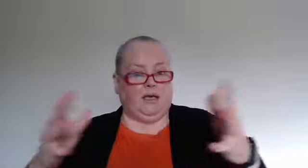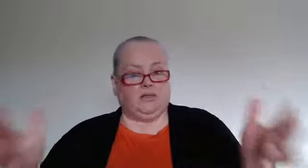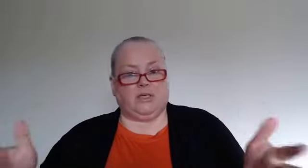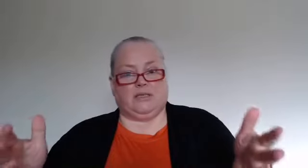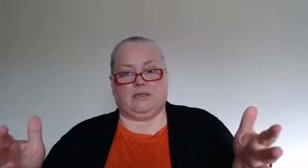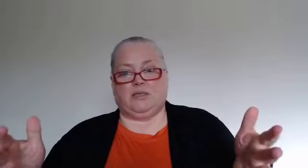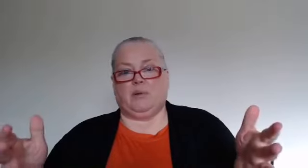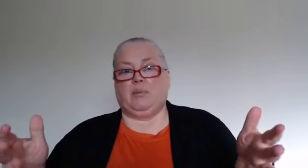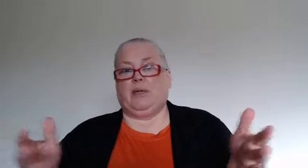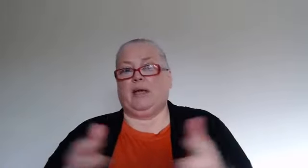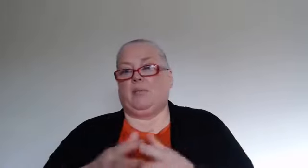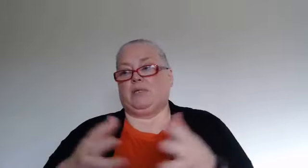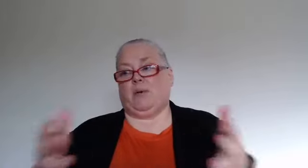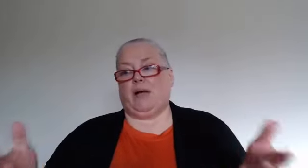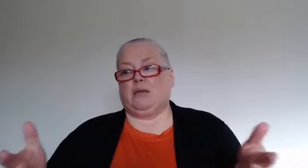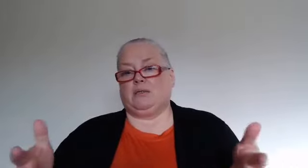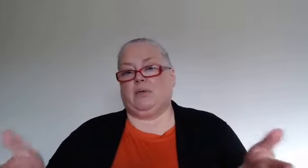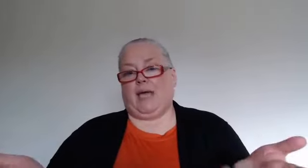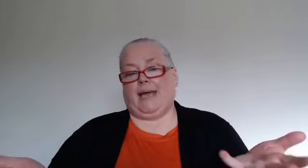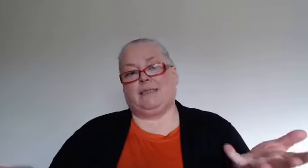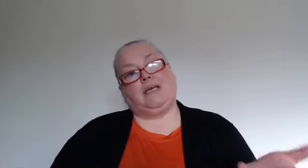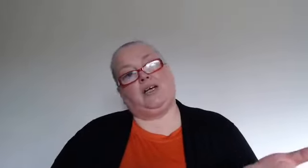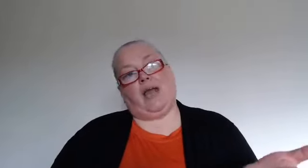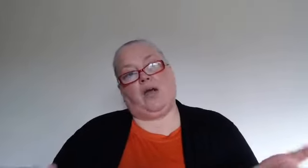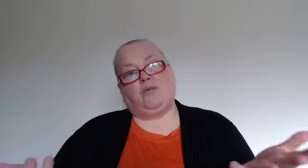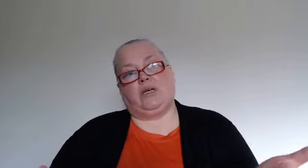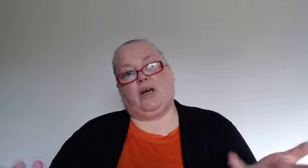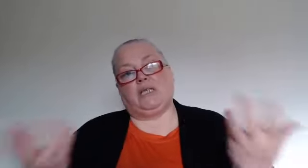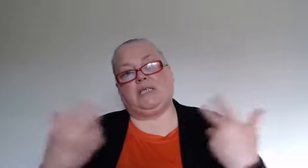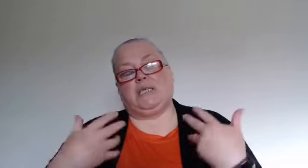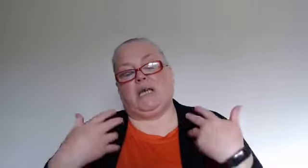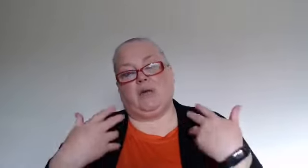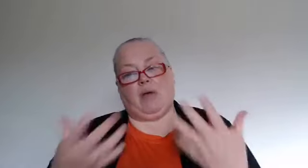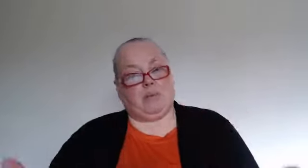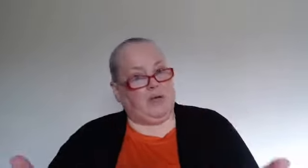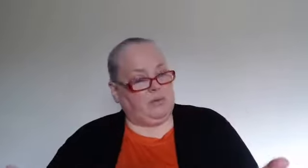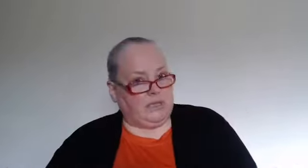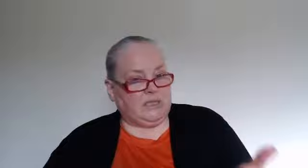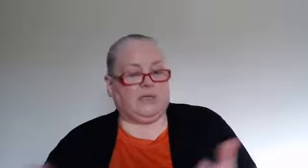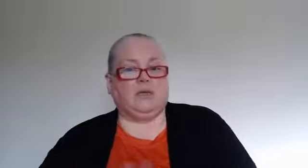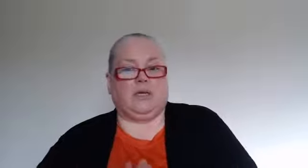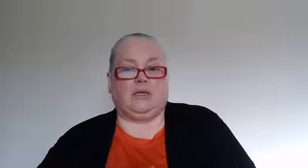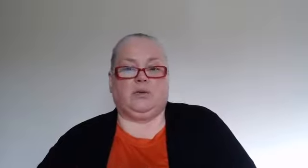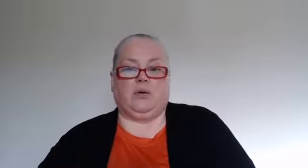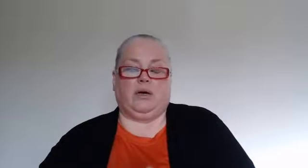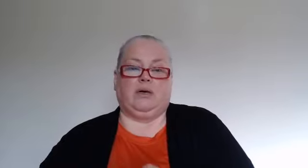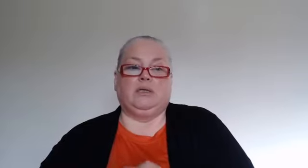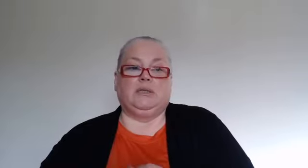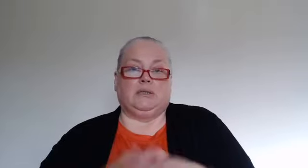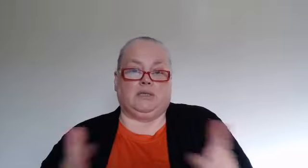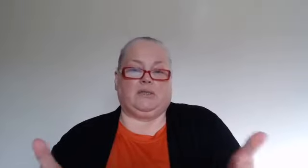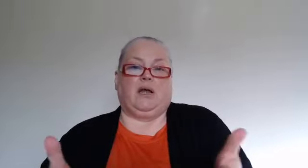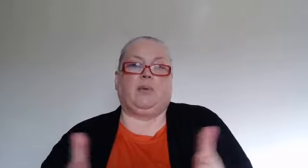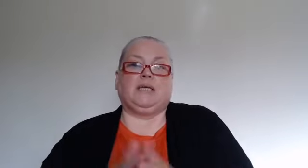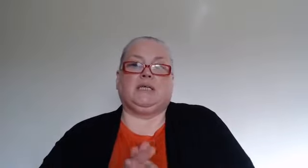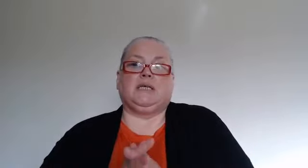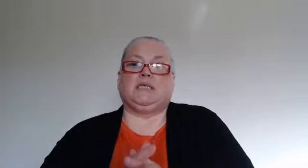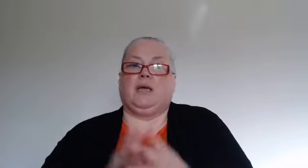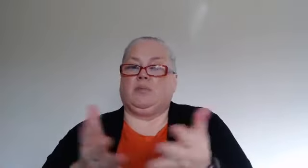Just like to say to people, it's a bank holiday weekend here now in Ireland. Happy Halloween to those that are here that are celebrating it. Enjoy